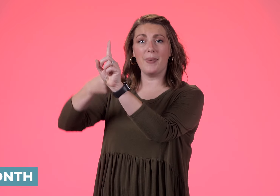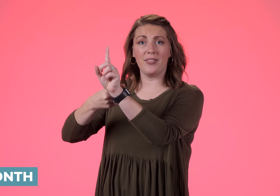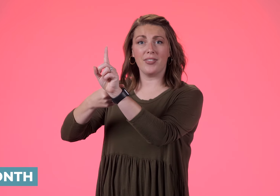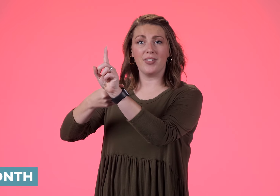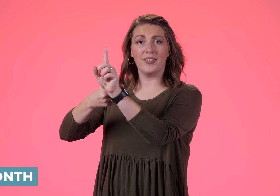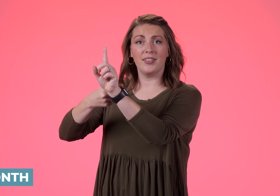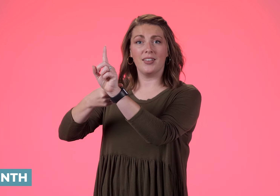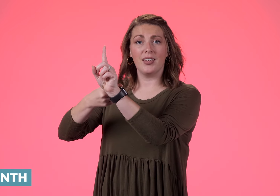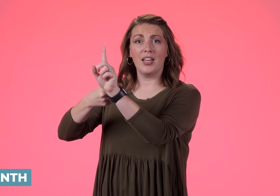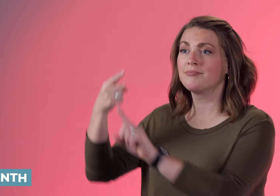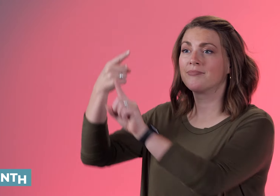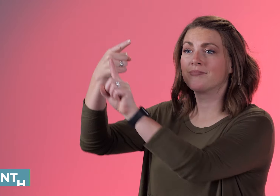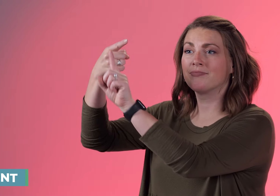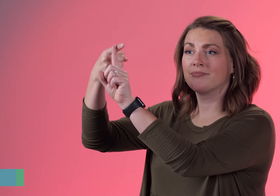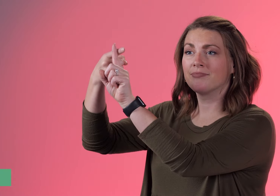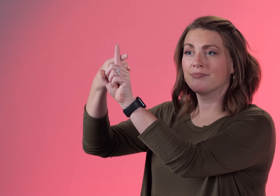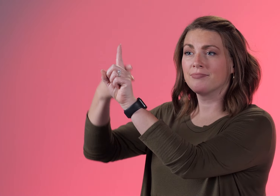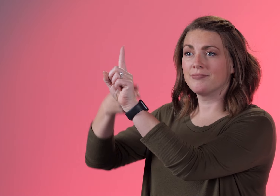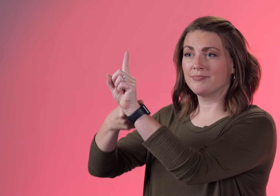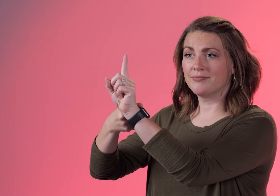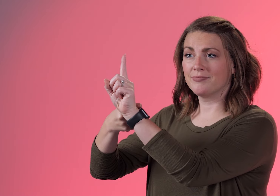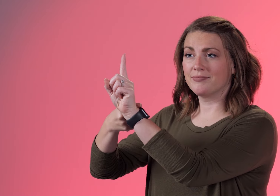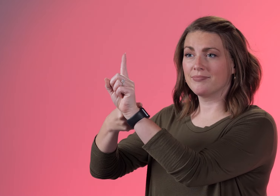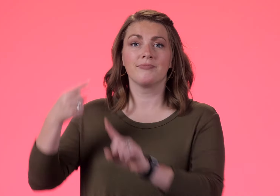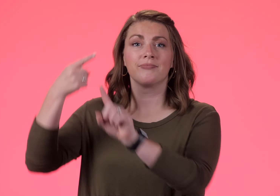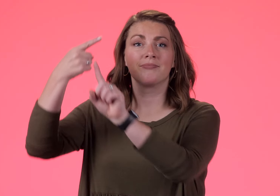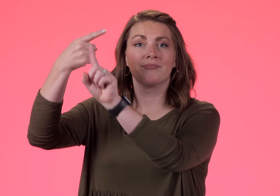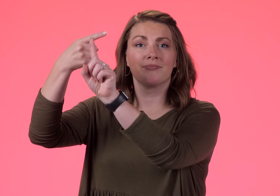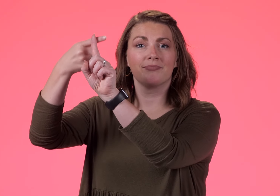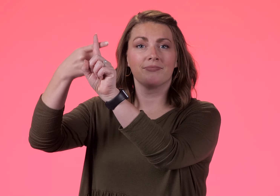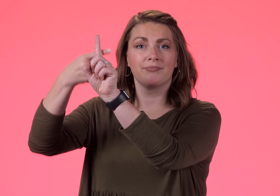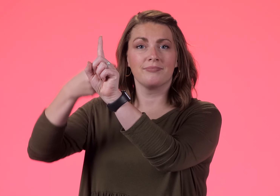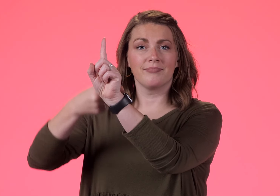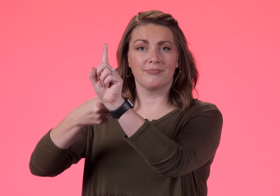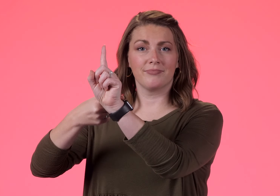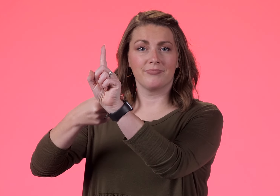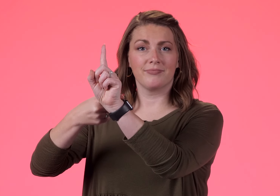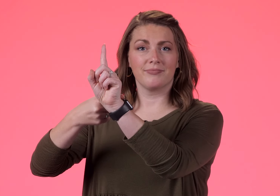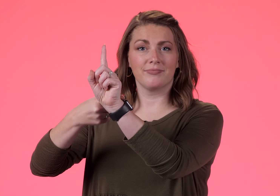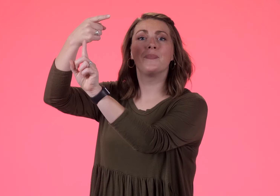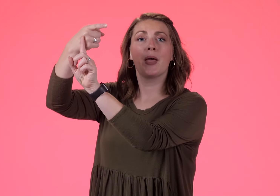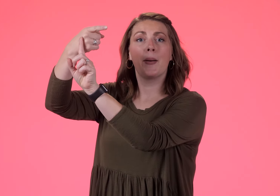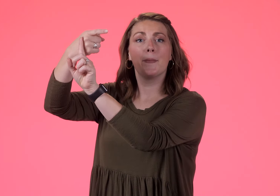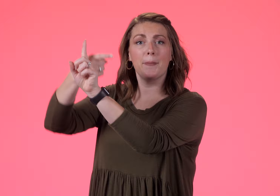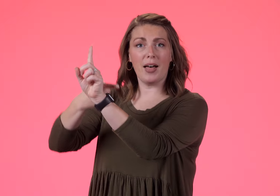Month. Looking at a calendar, you're going down looking at the whole month. Month.